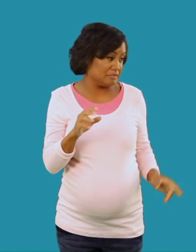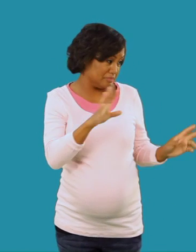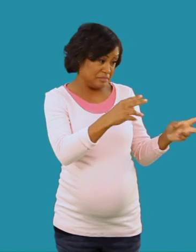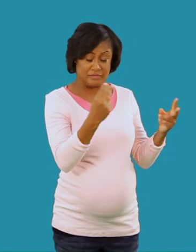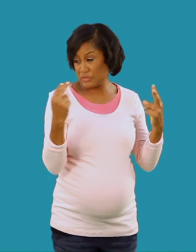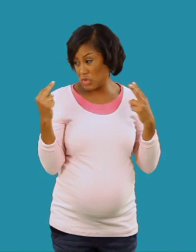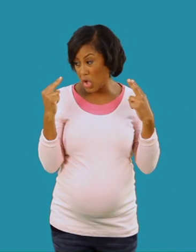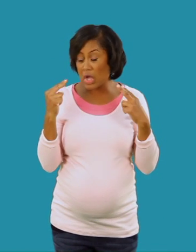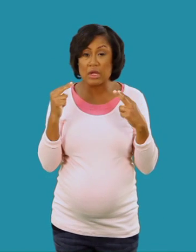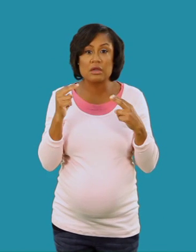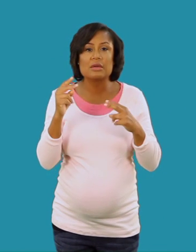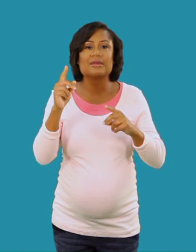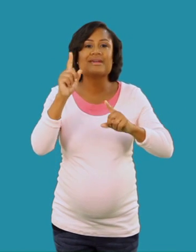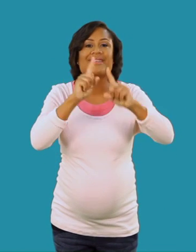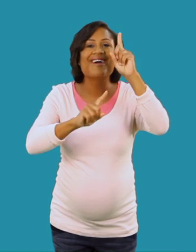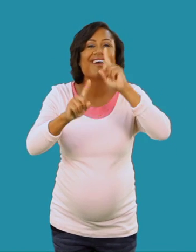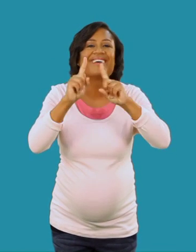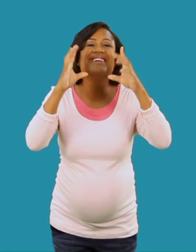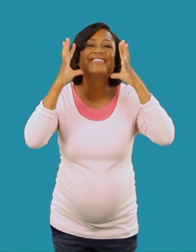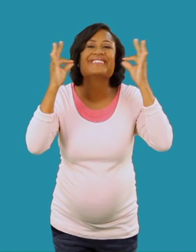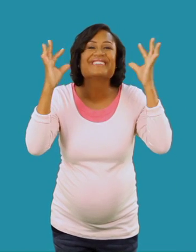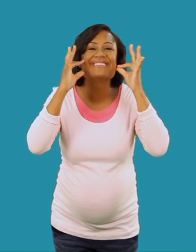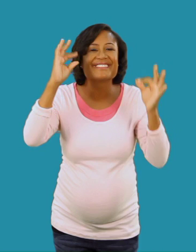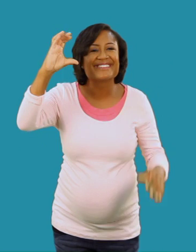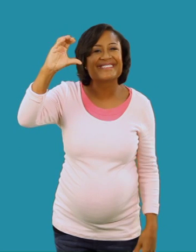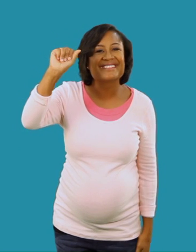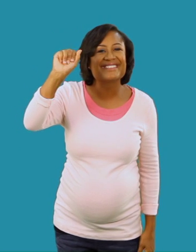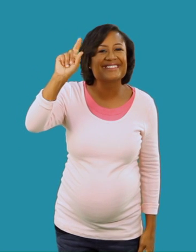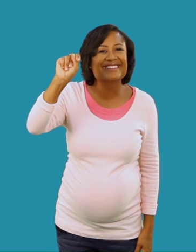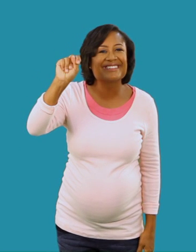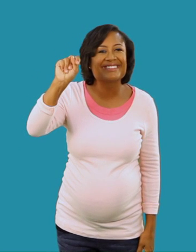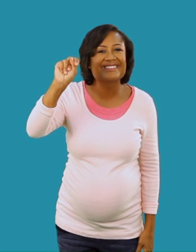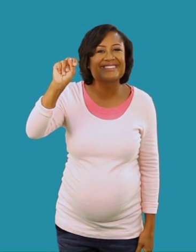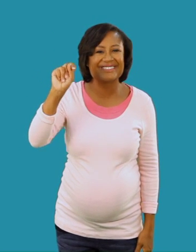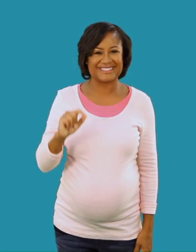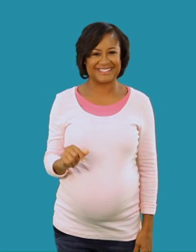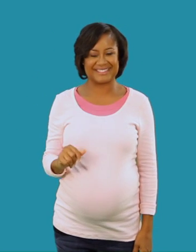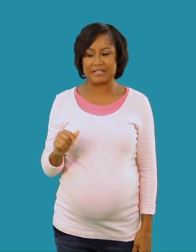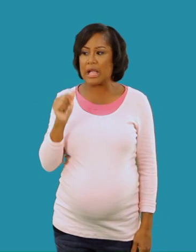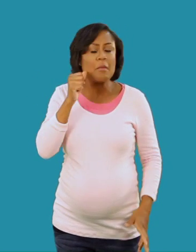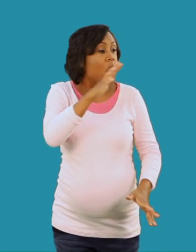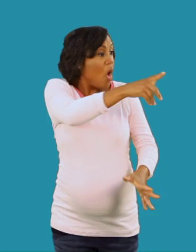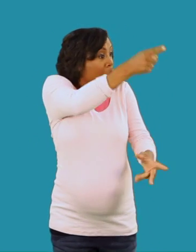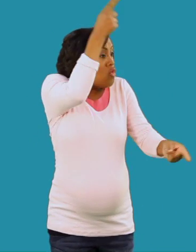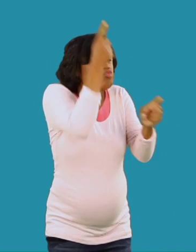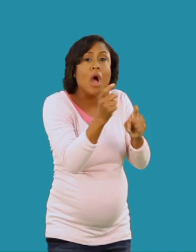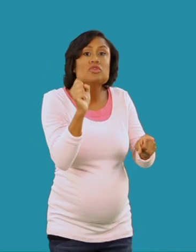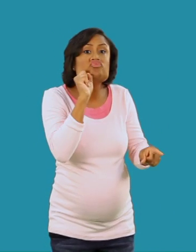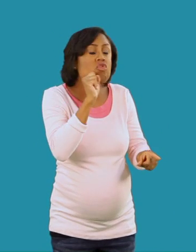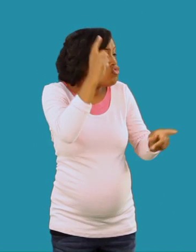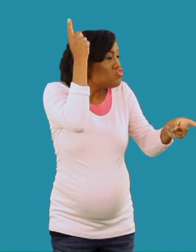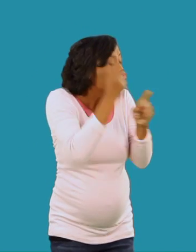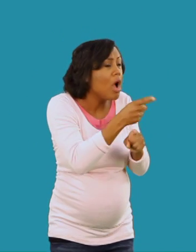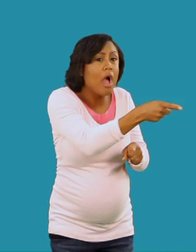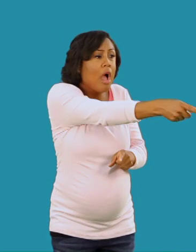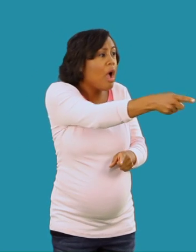cat. Amber jumps up and shouts, You're right, Shelly! That cat was running away